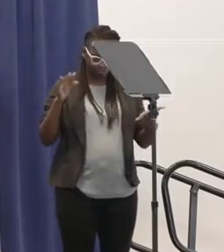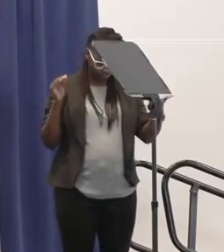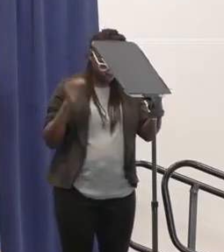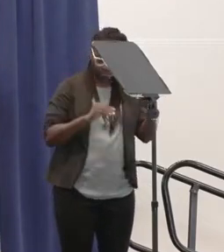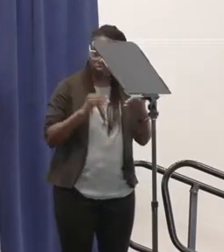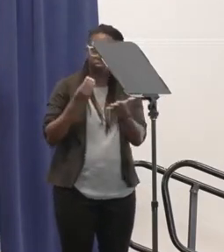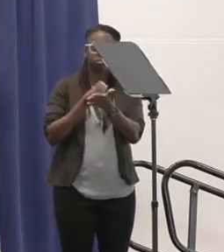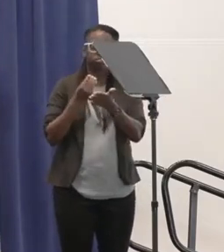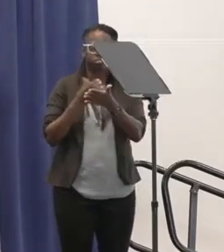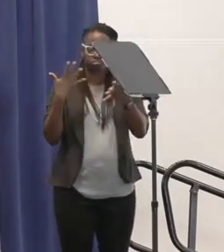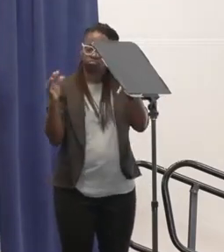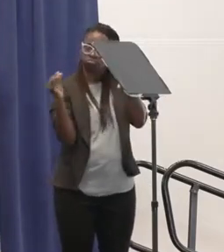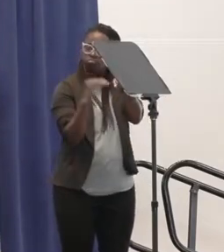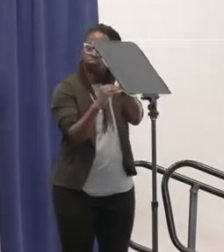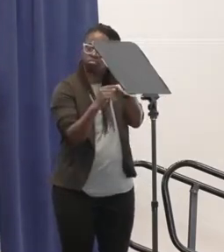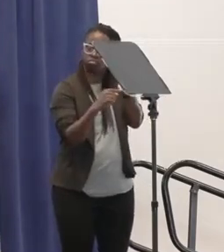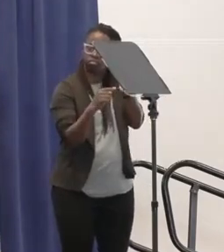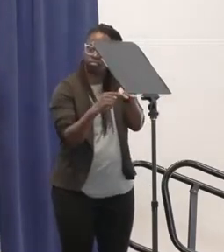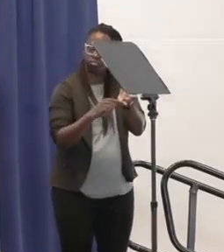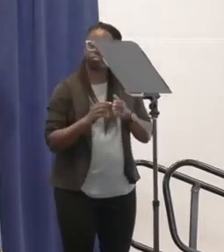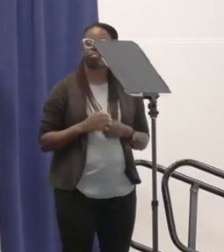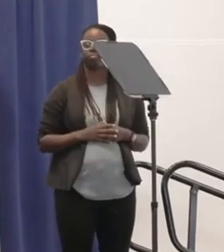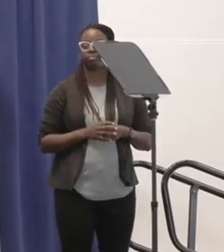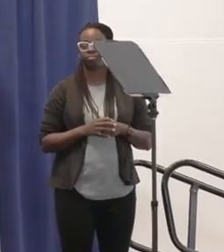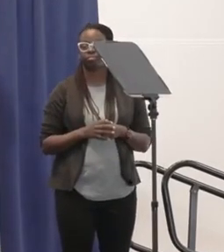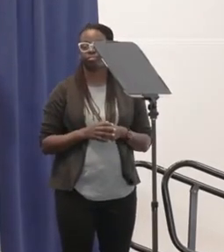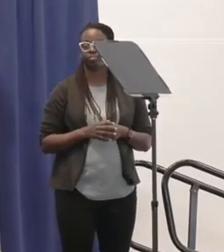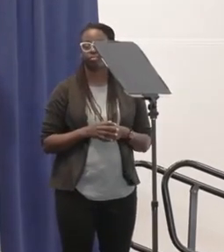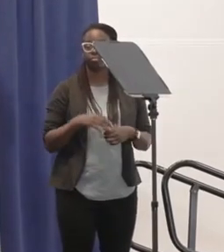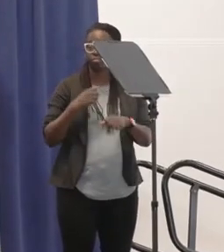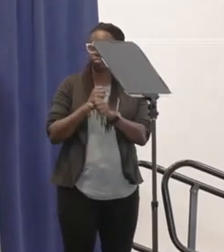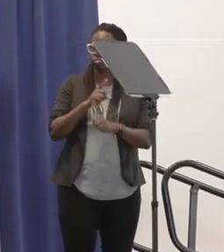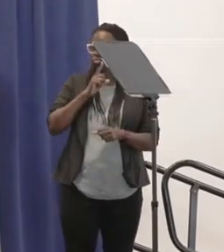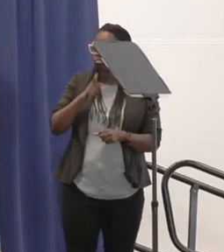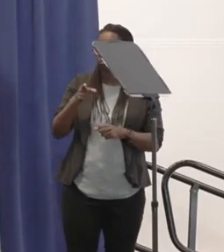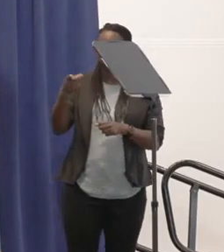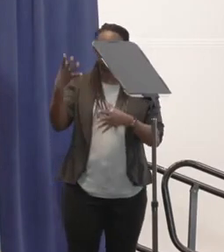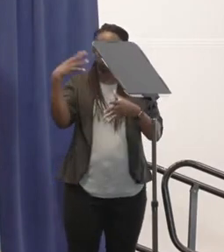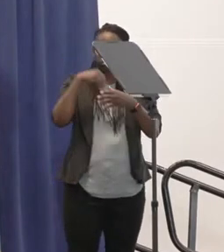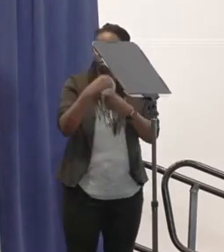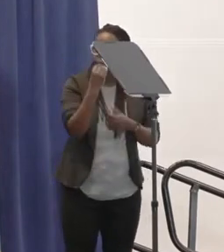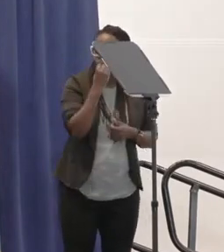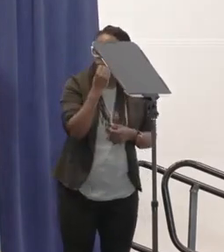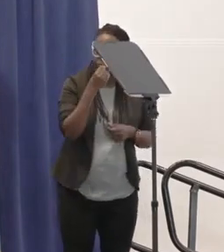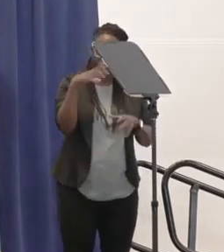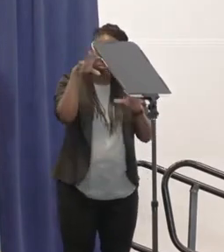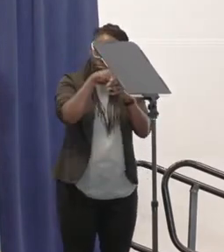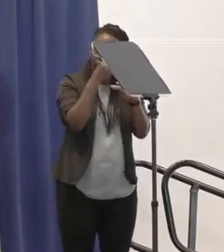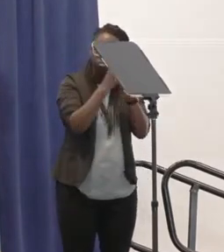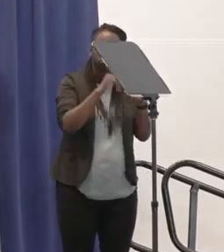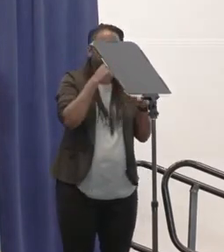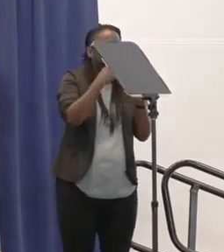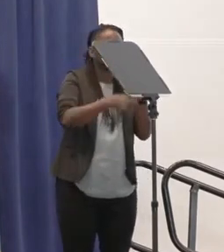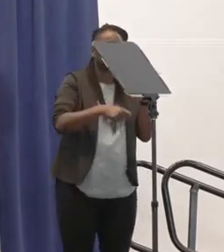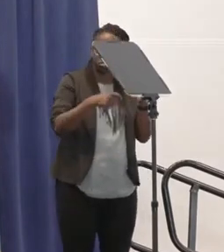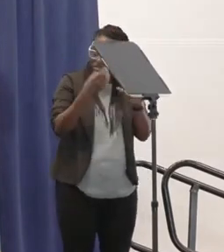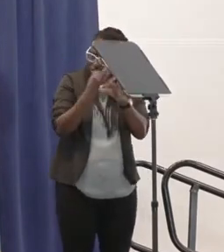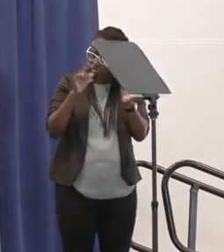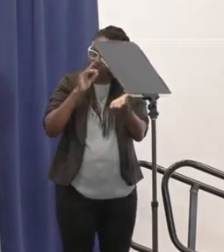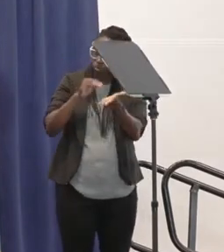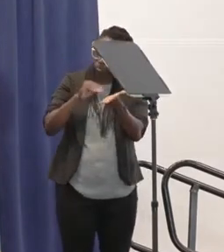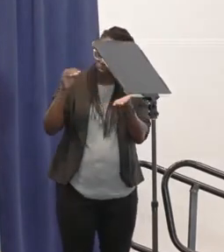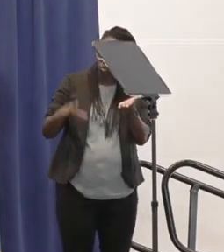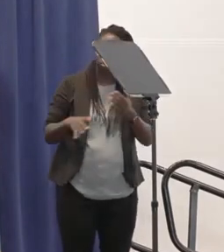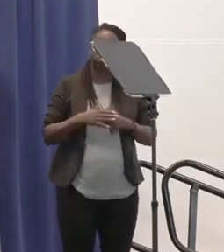of what was contained in our budget. Making school meals, breakfast and lunch, free to every single student in the state